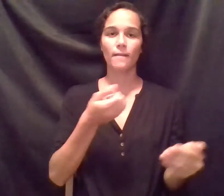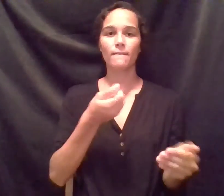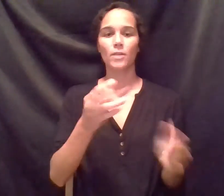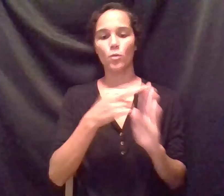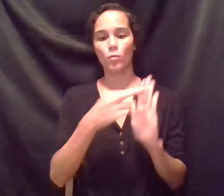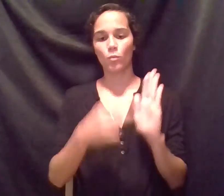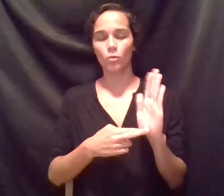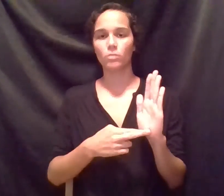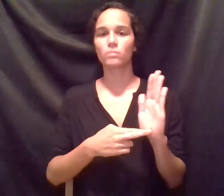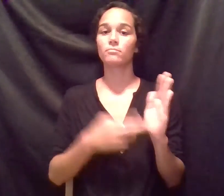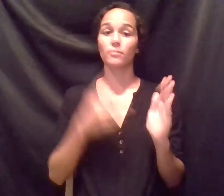phones.